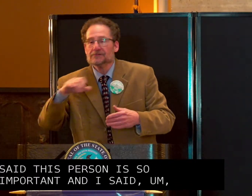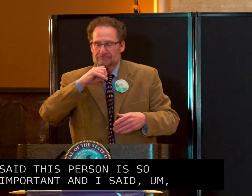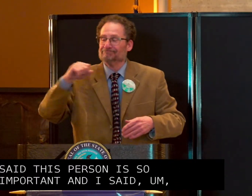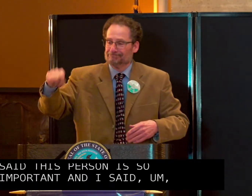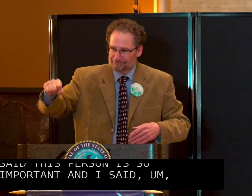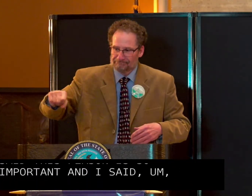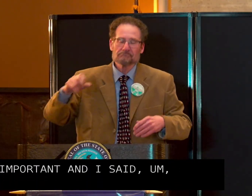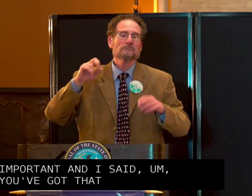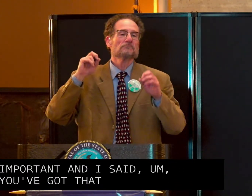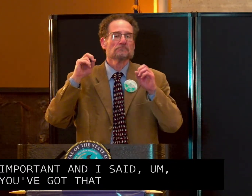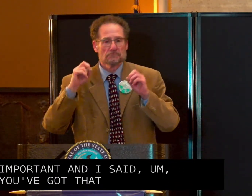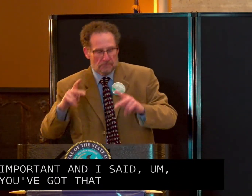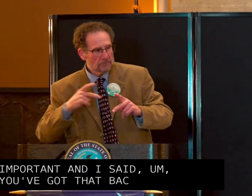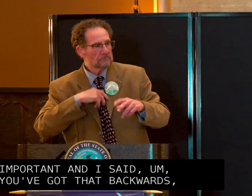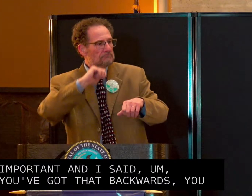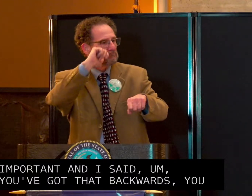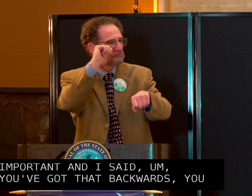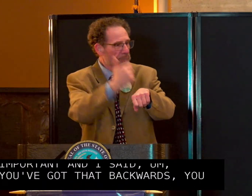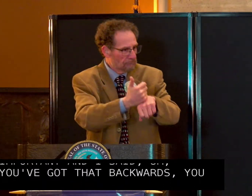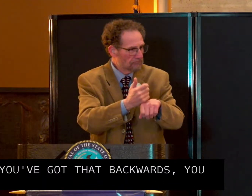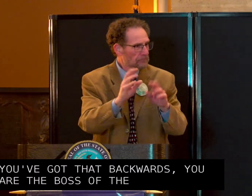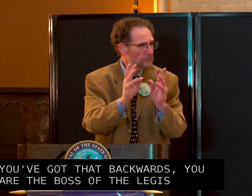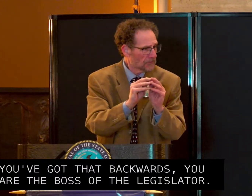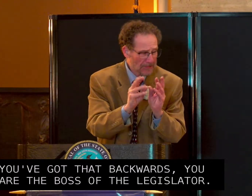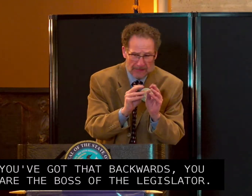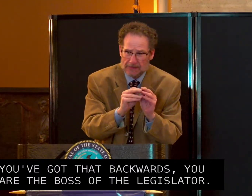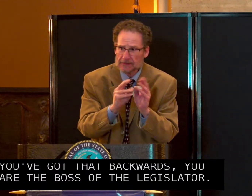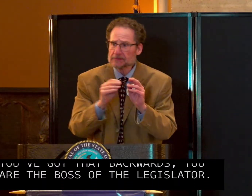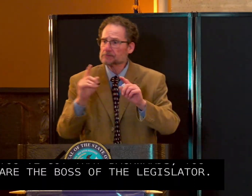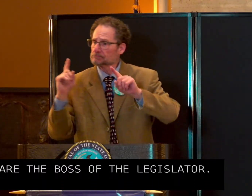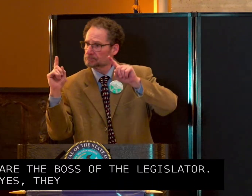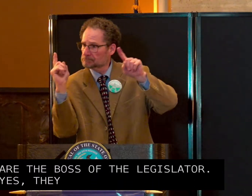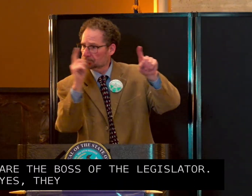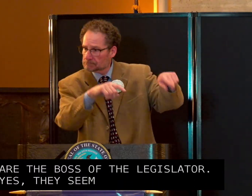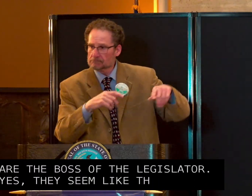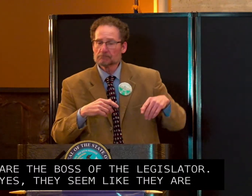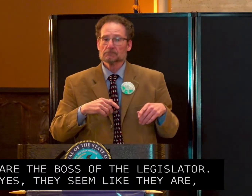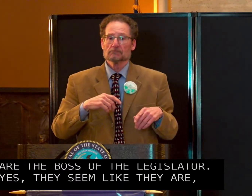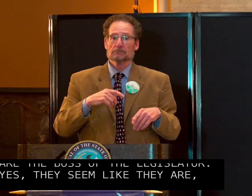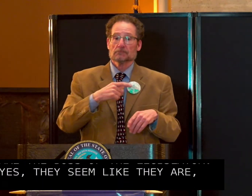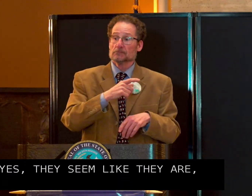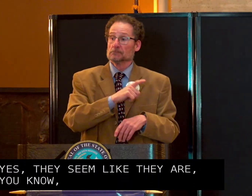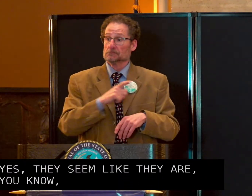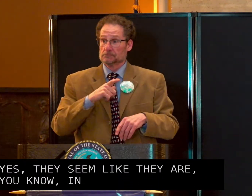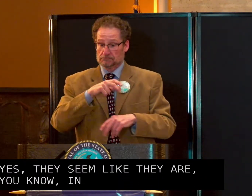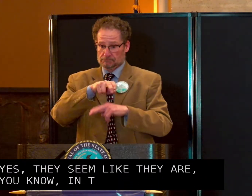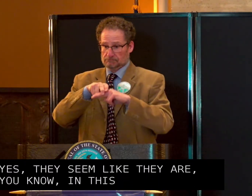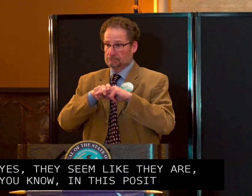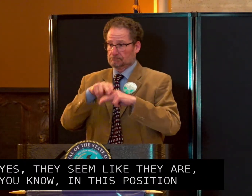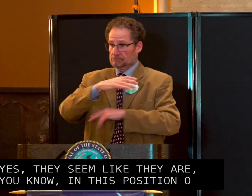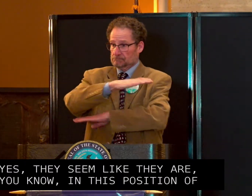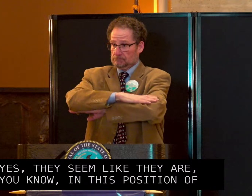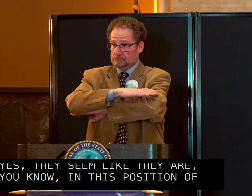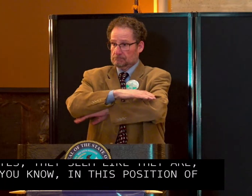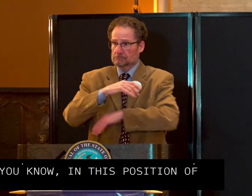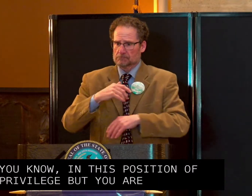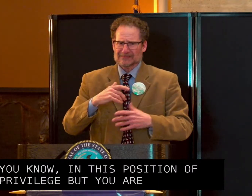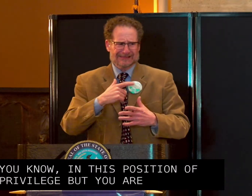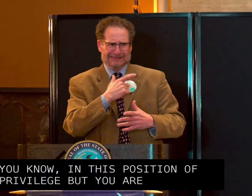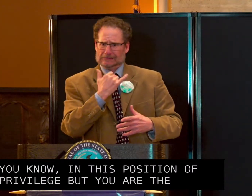the legislator. Yes, they seem like they are, in this position of privilege, but you are the